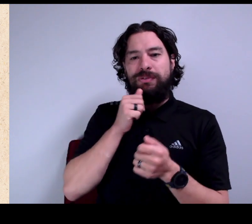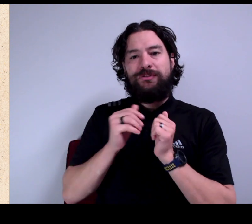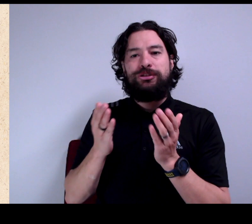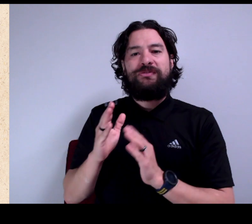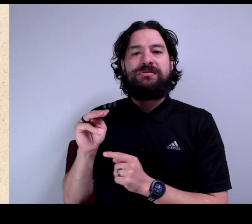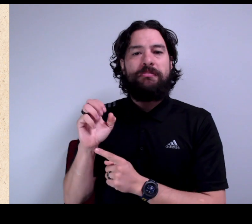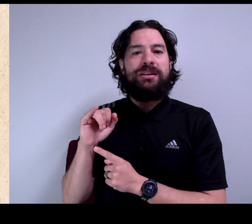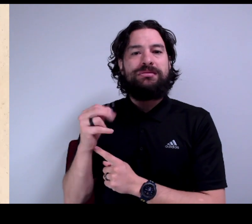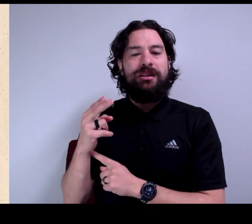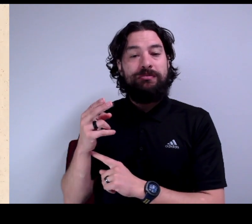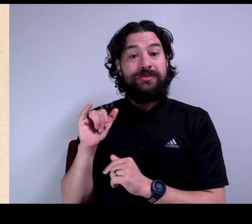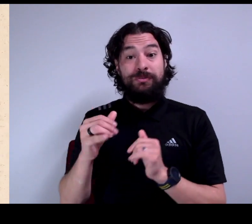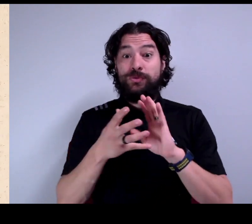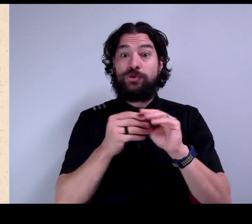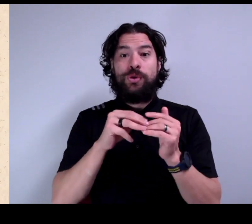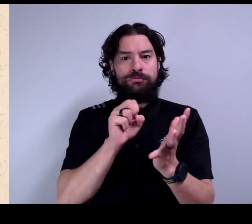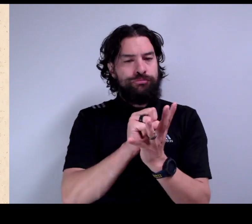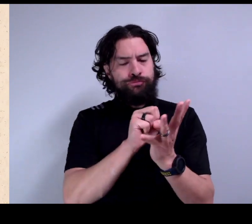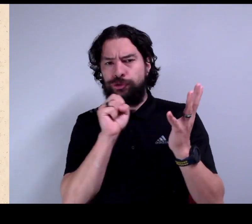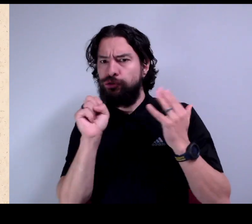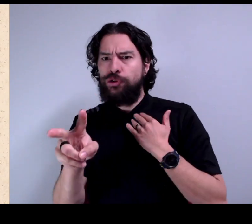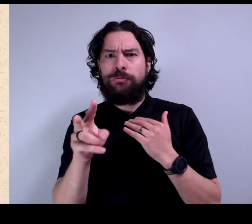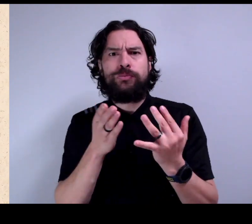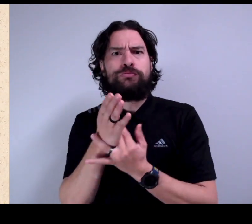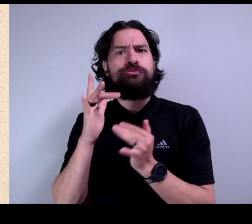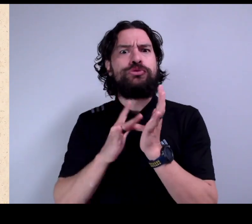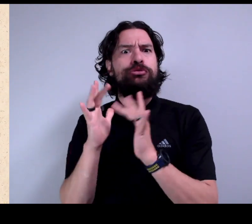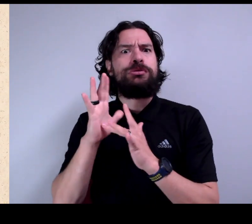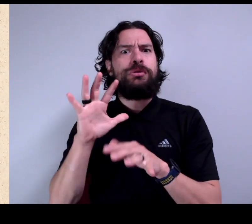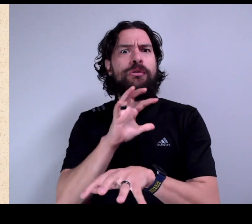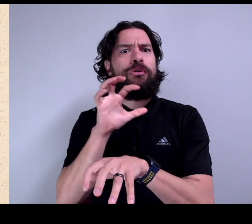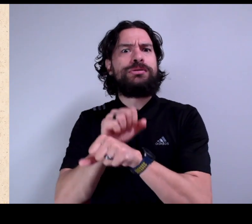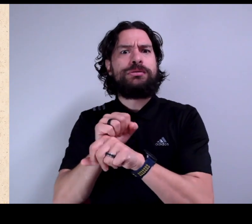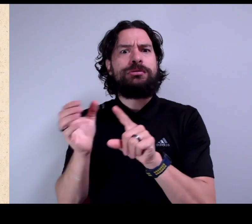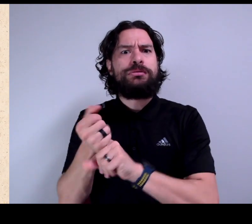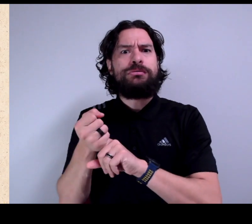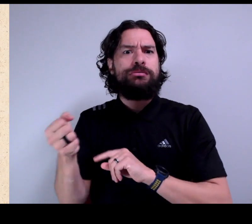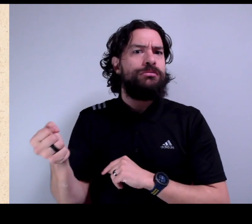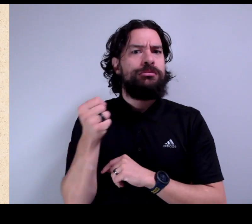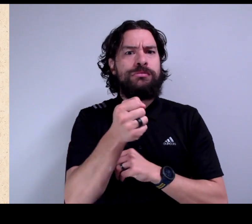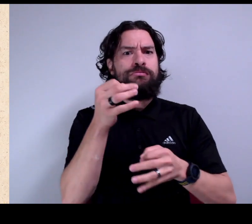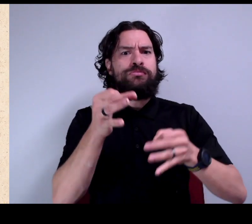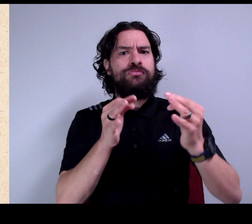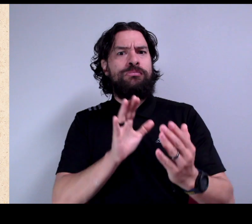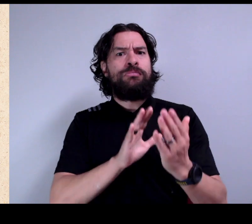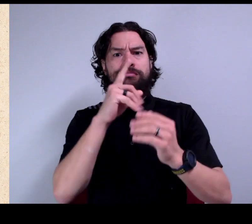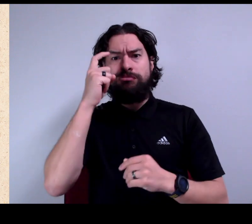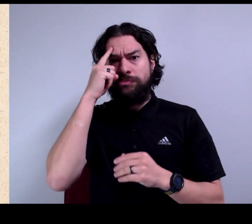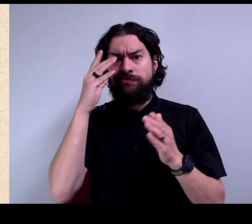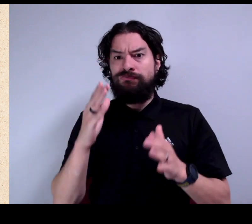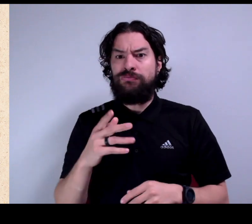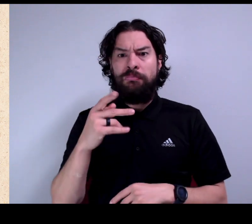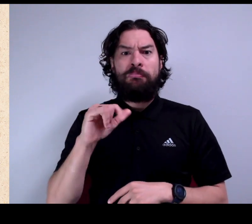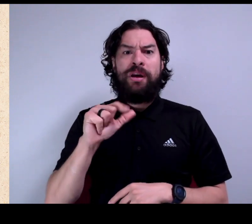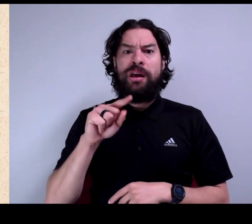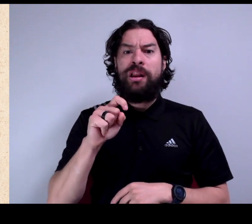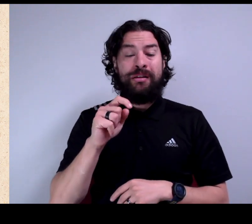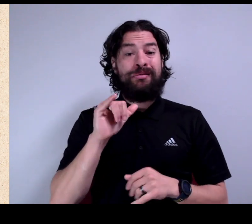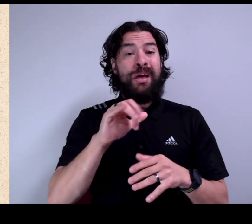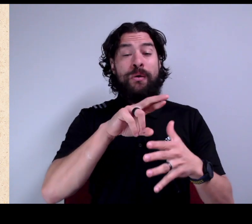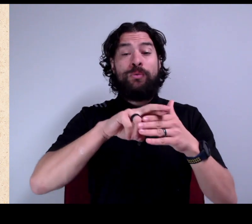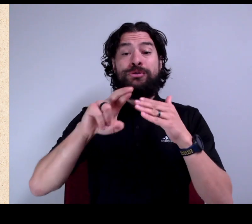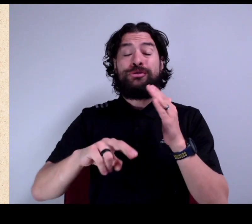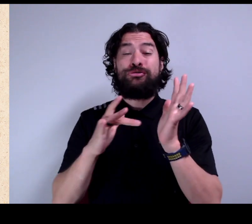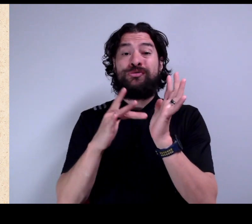suffering servant Messiah. From here, the story rushes forward to Jesus' arrest, his trial before Israel's priests and the Roman governor Pilate,